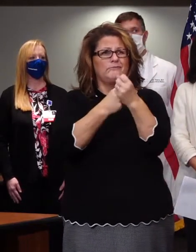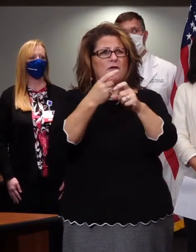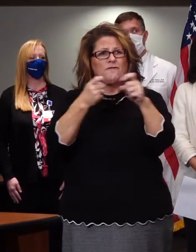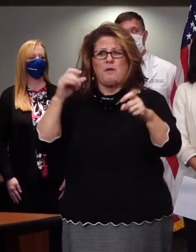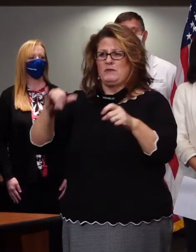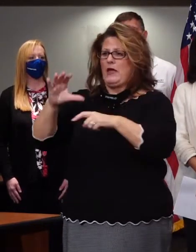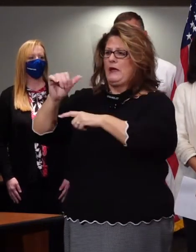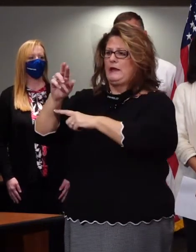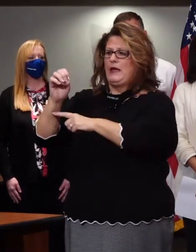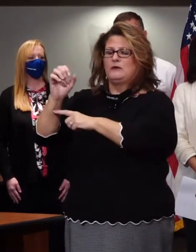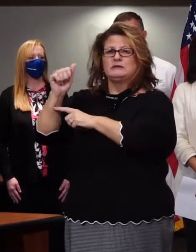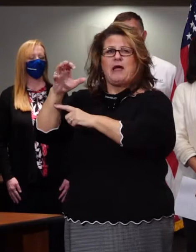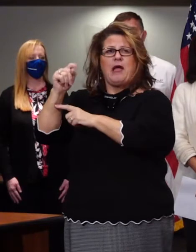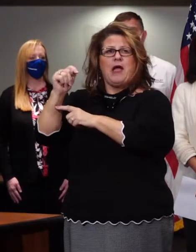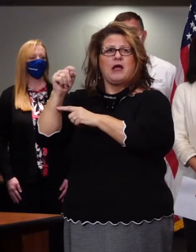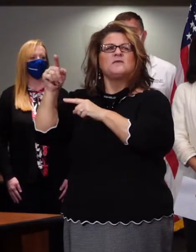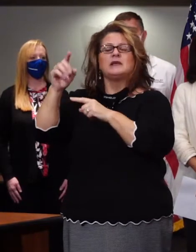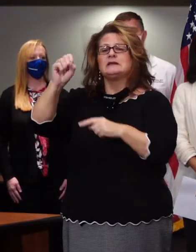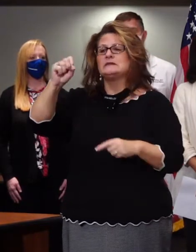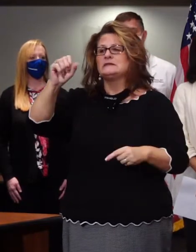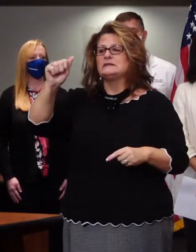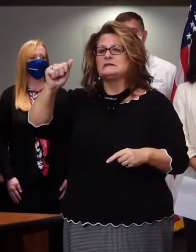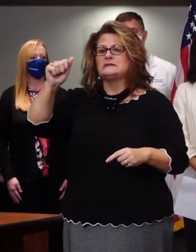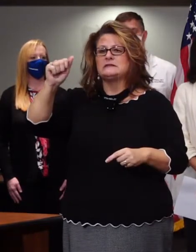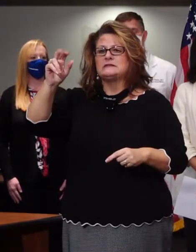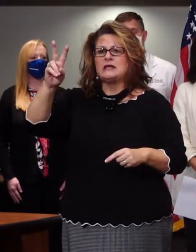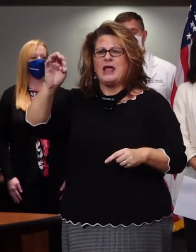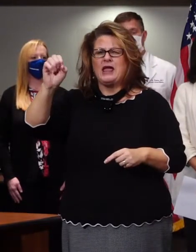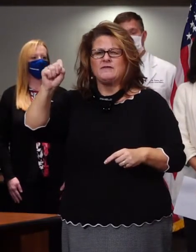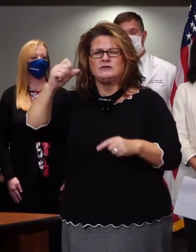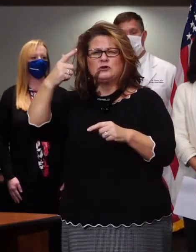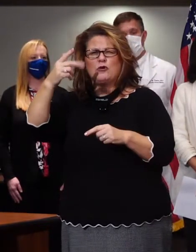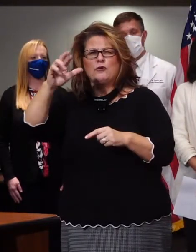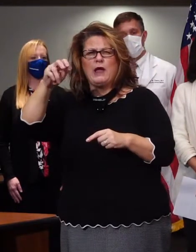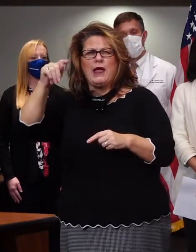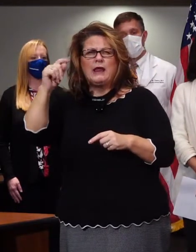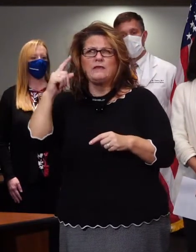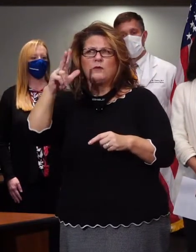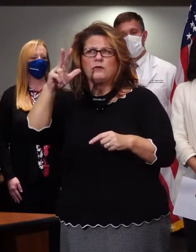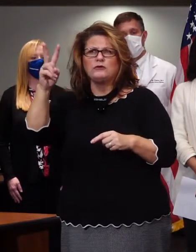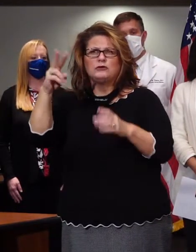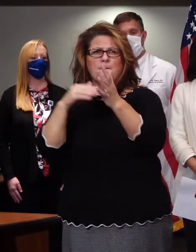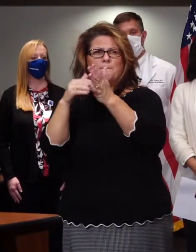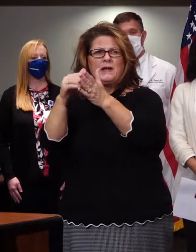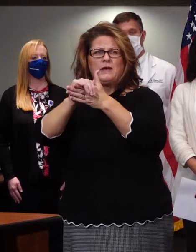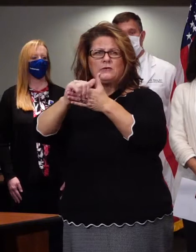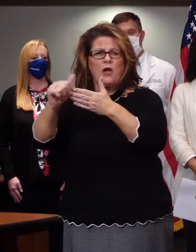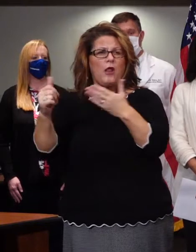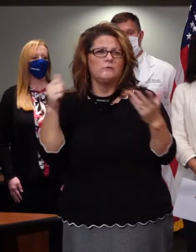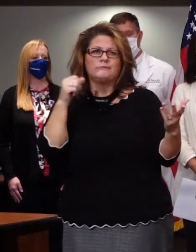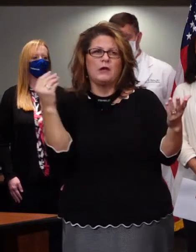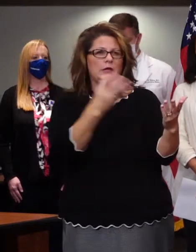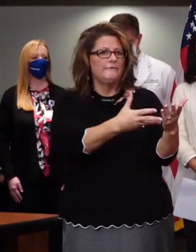Act through the SAFES grant program that we initiated. That was $32 million. Many of these